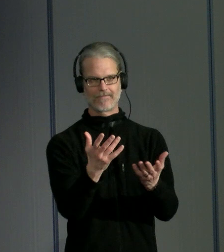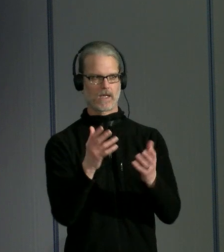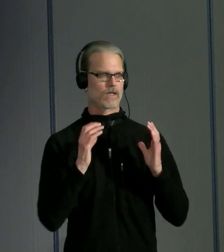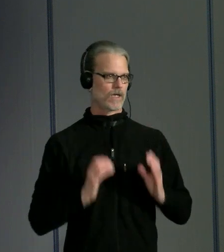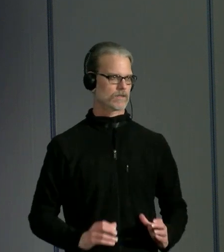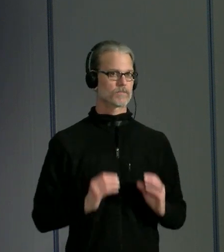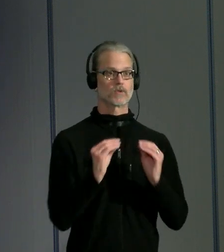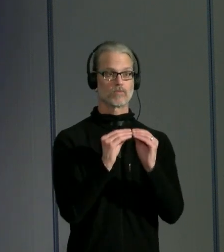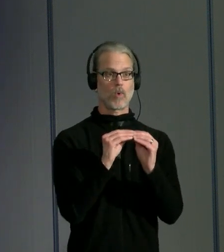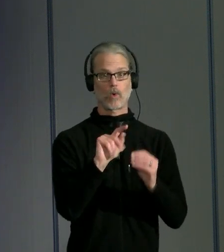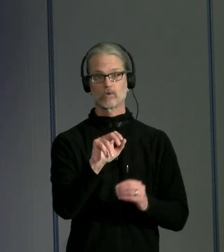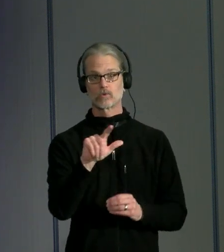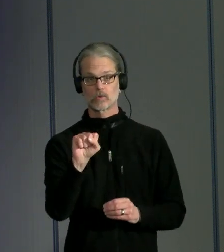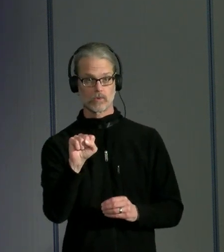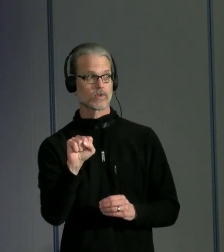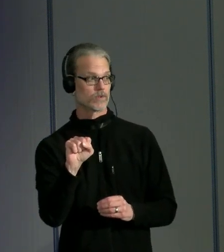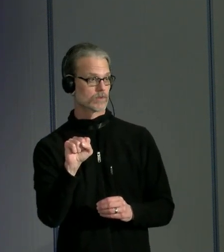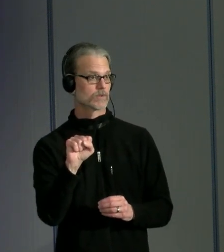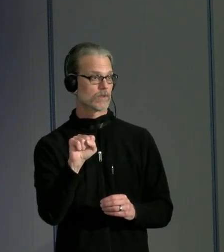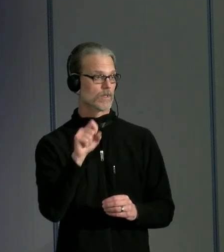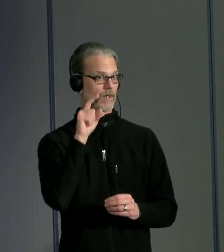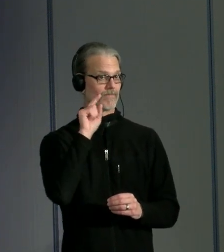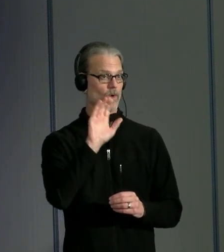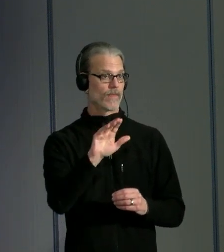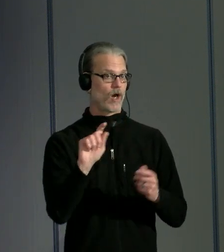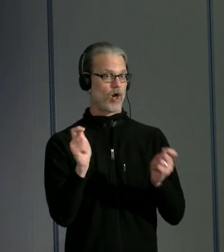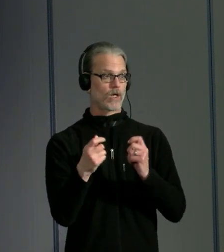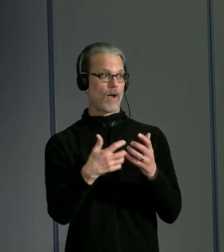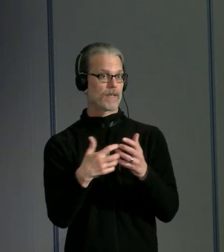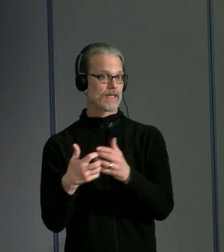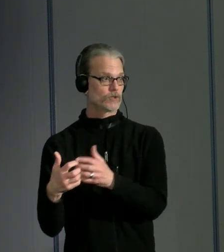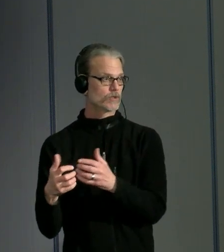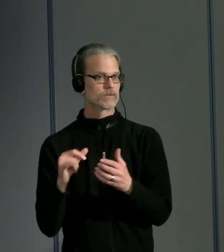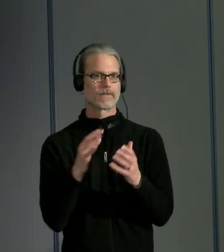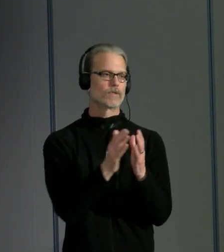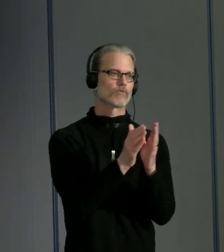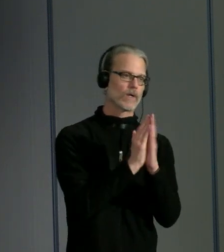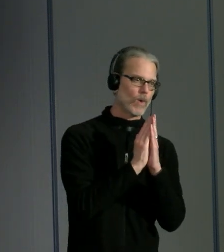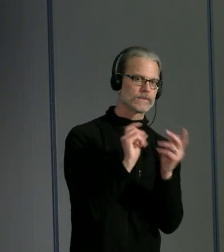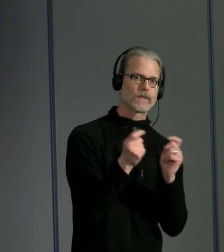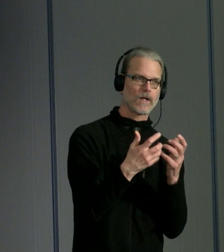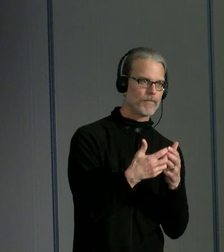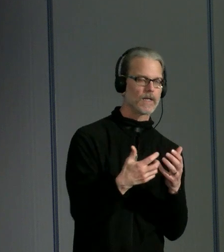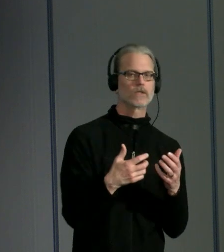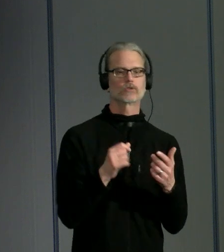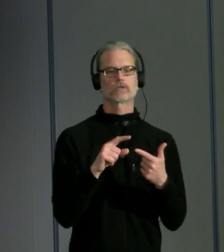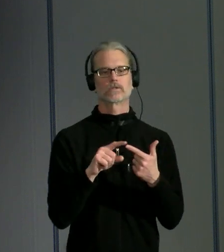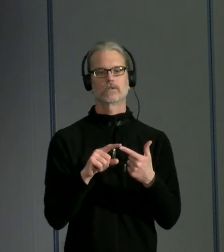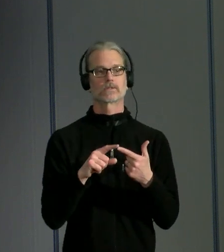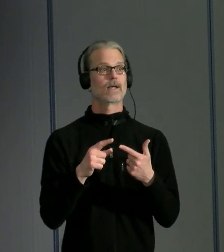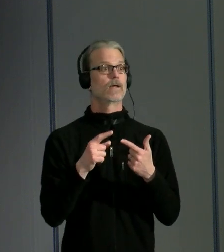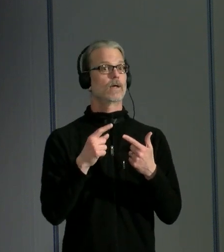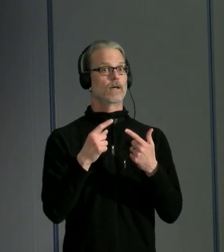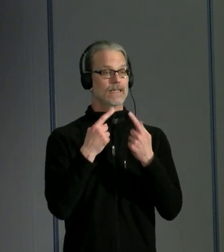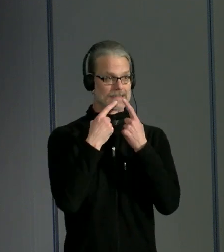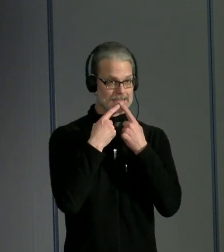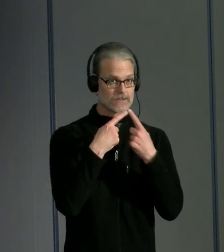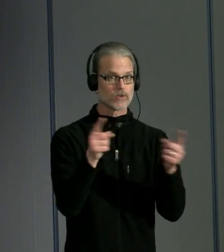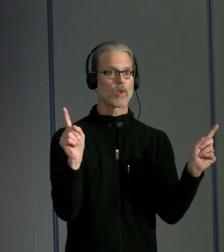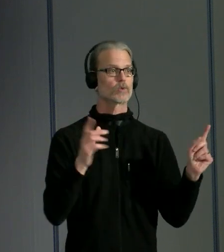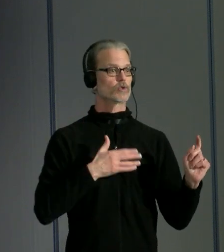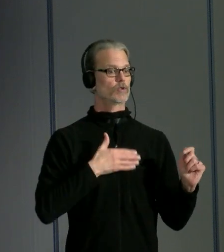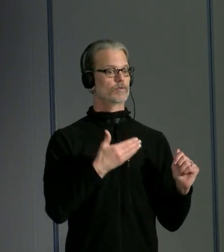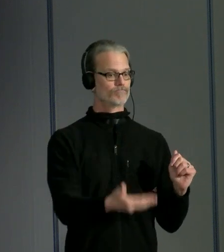tools to add to their accommodation toolbox, whether that's for requesting accommodations, disclosure tips and